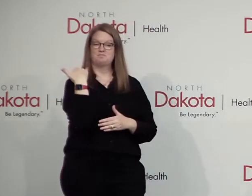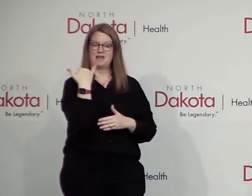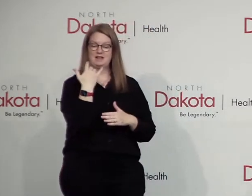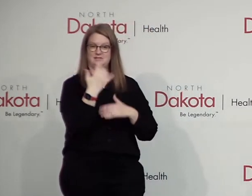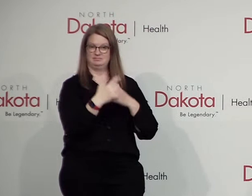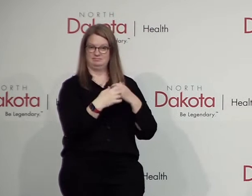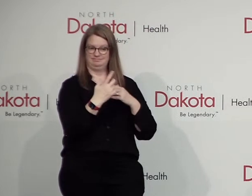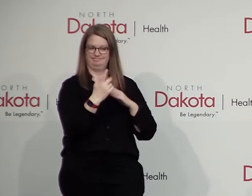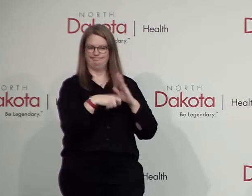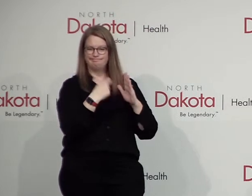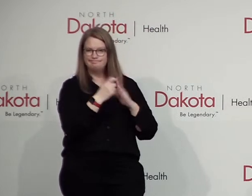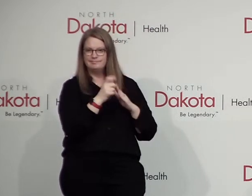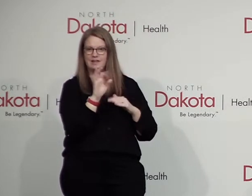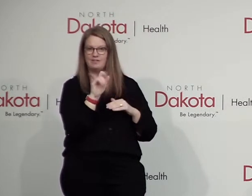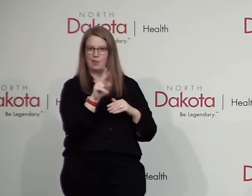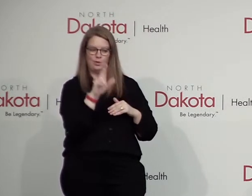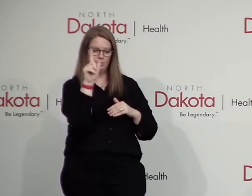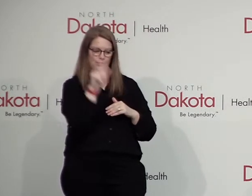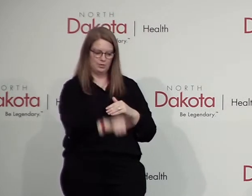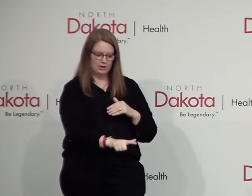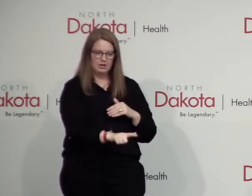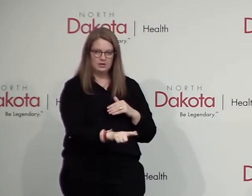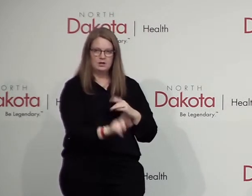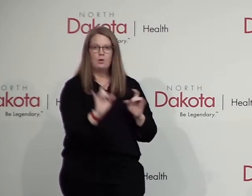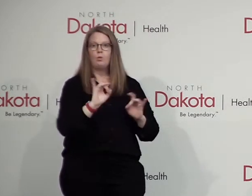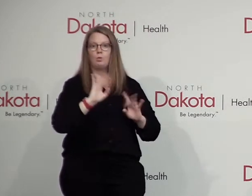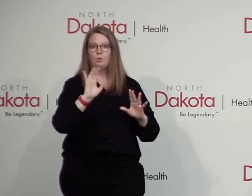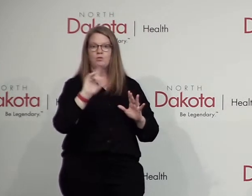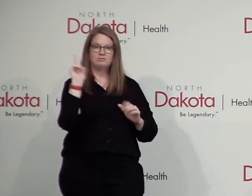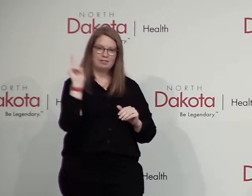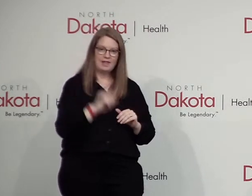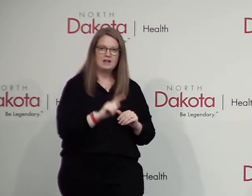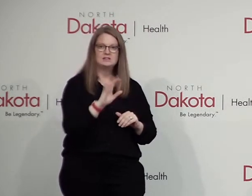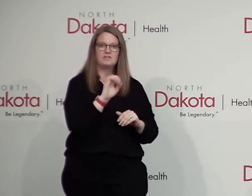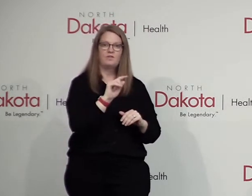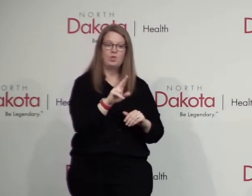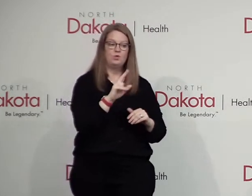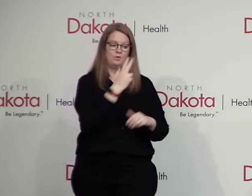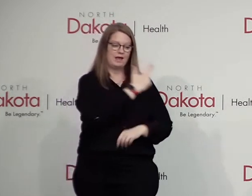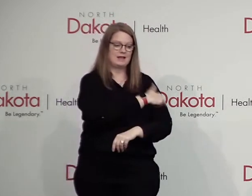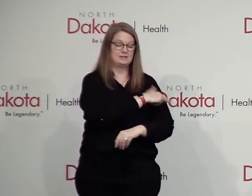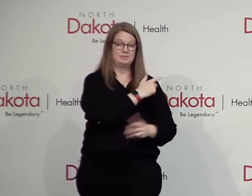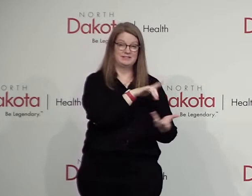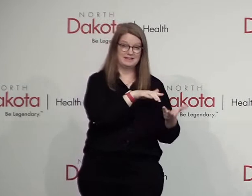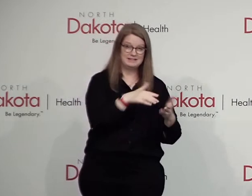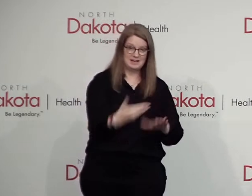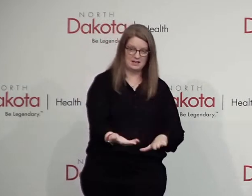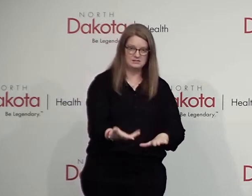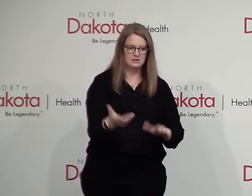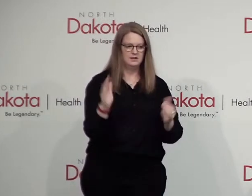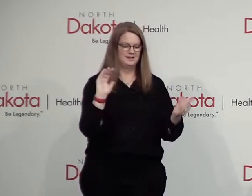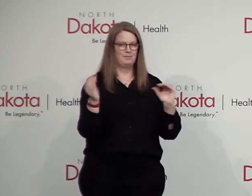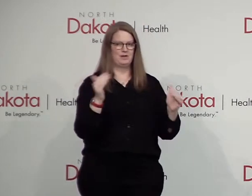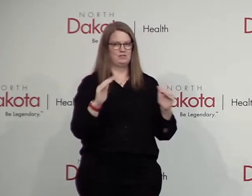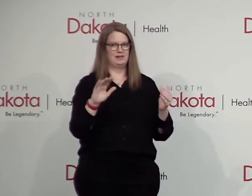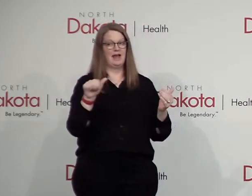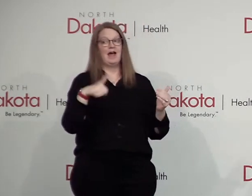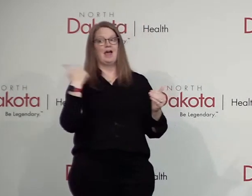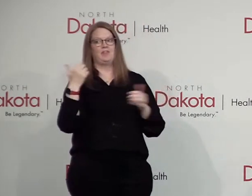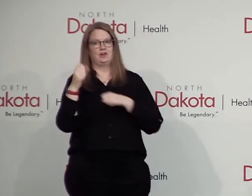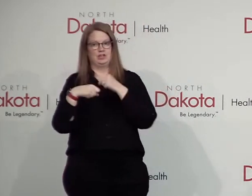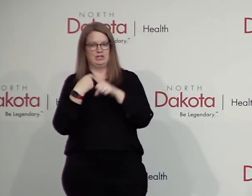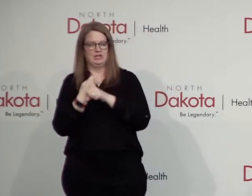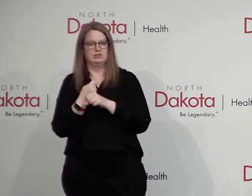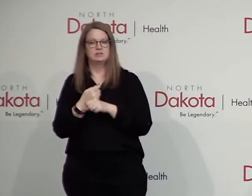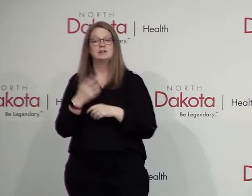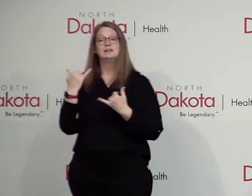season contributed to dramatically fewer flu illnesses, hospitalizations, and deaths compared to previous flu seasons. For